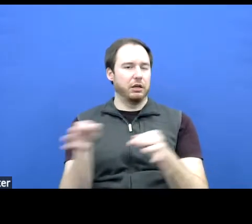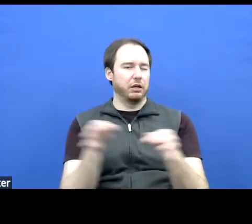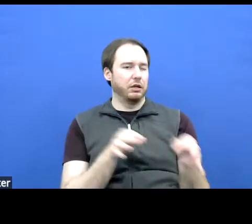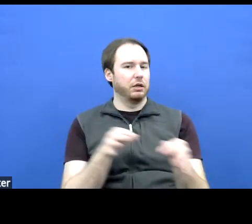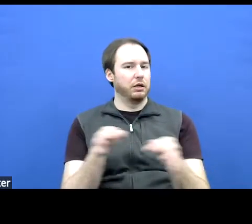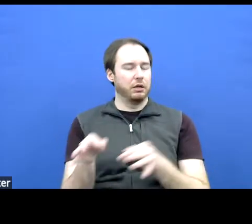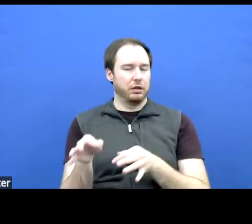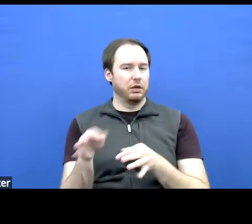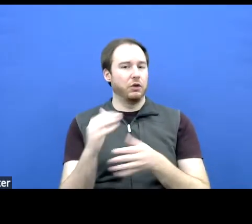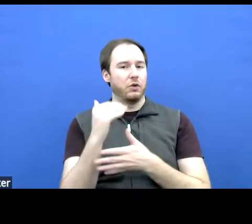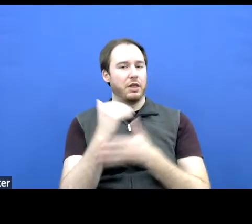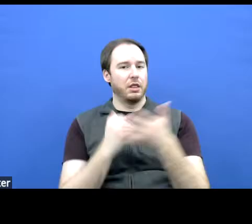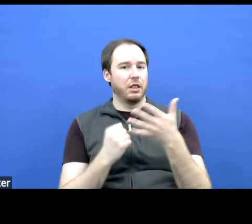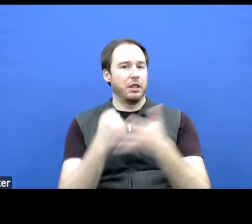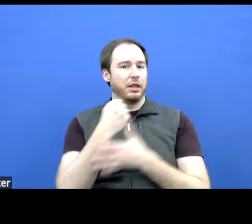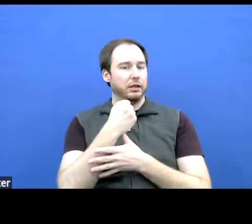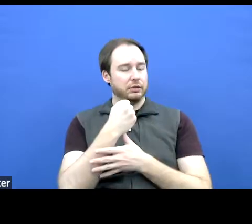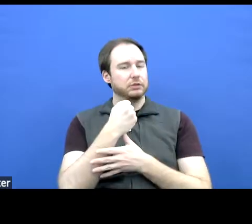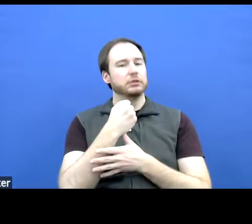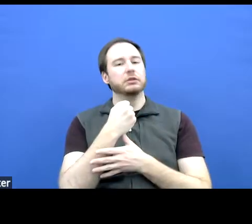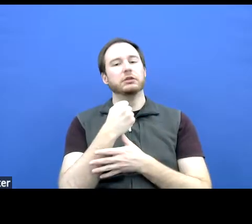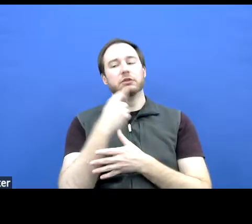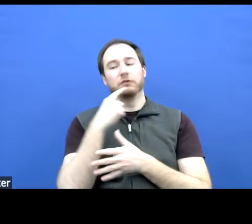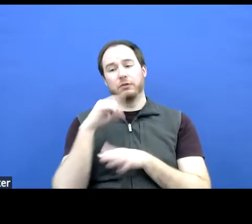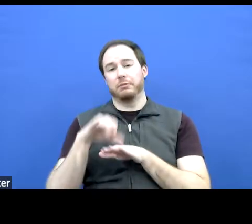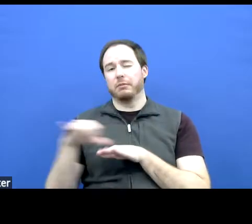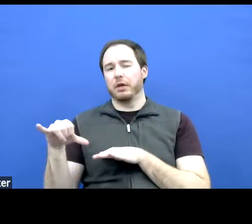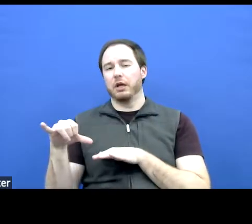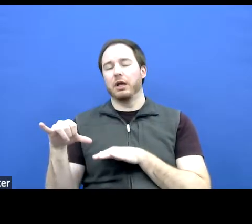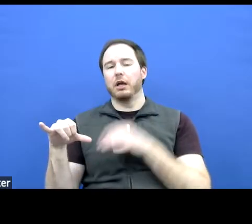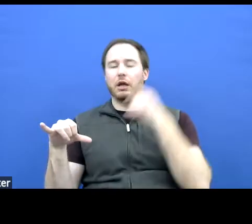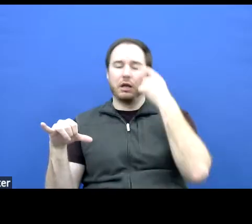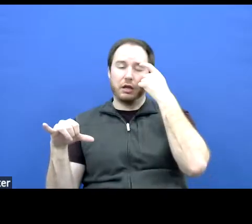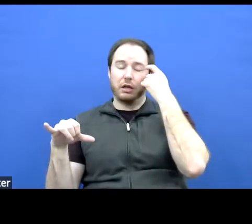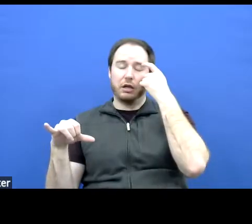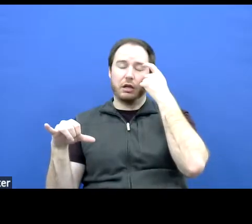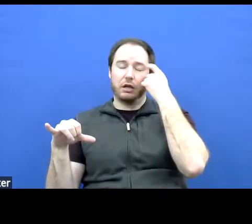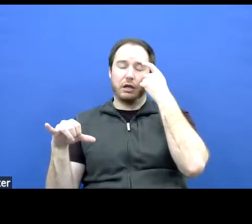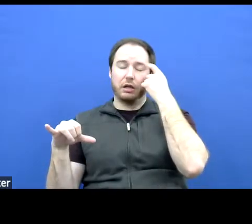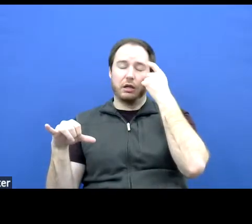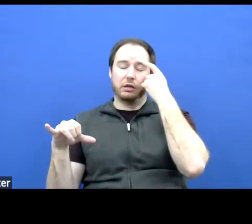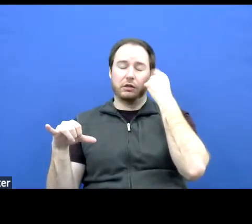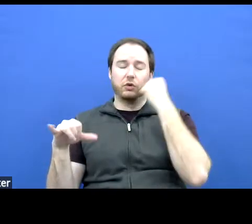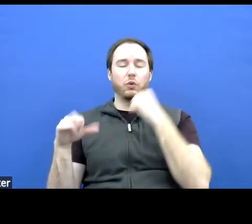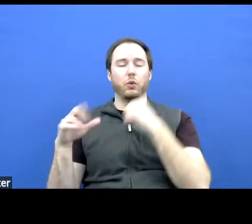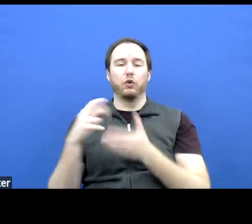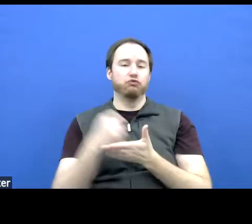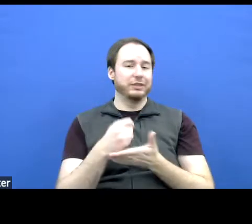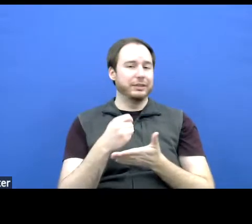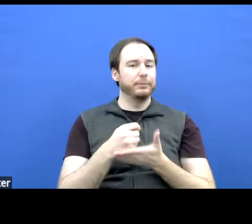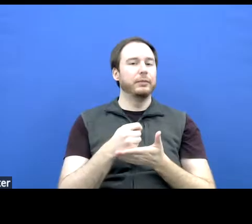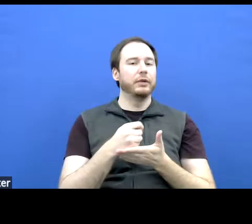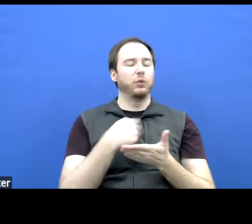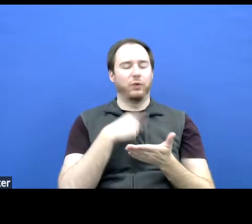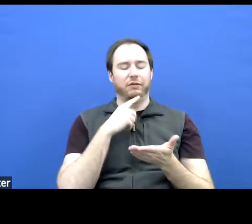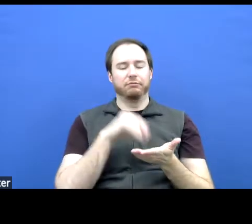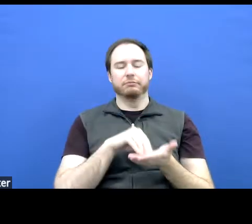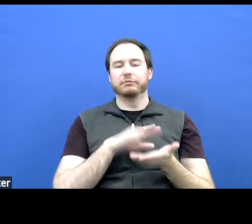schedule, but the list of which roads are getting the pavement repaved or just pavement treatments. That's in the